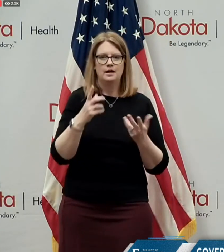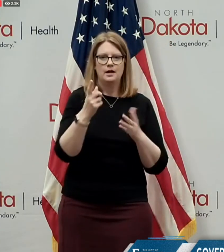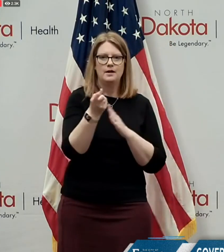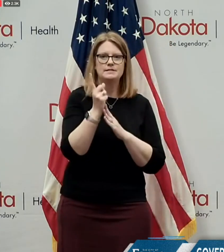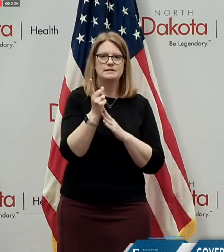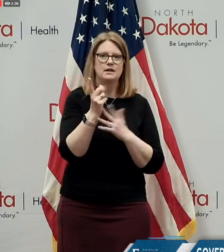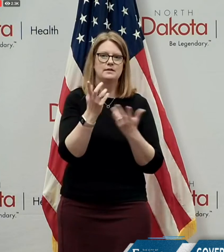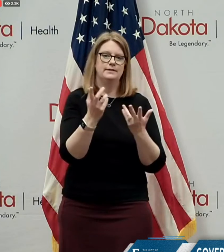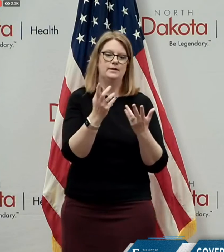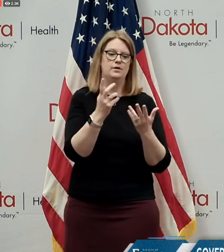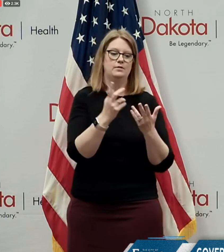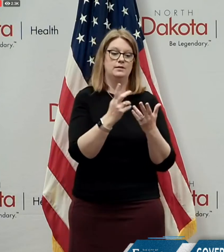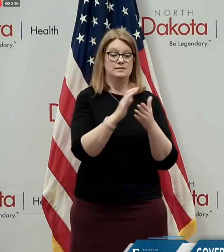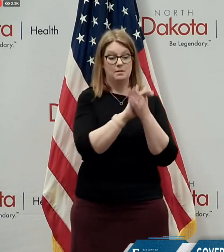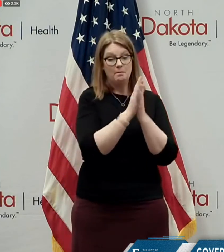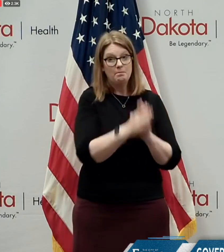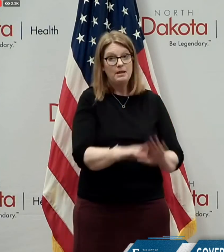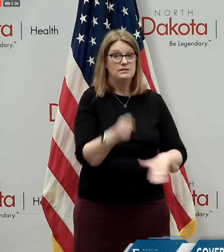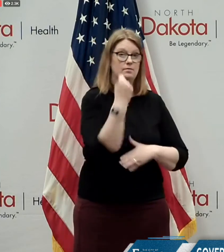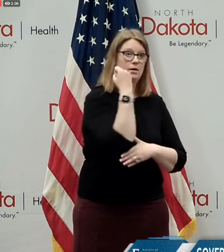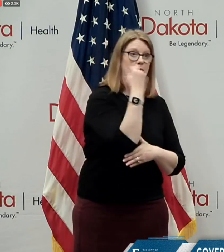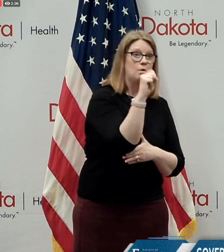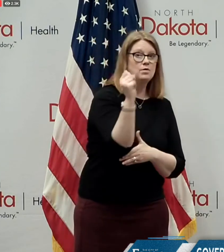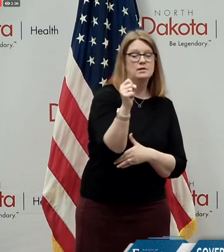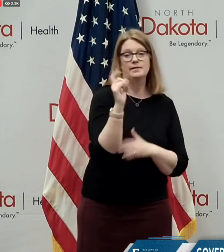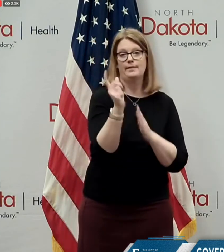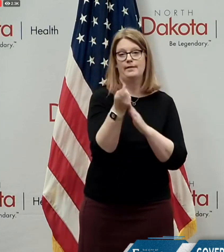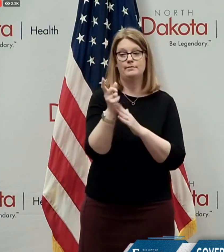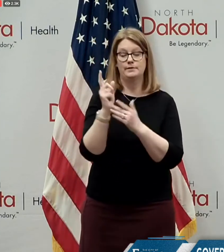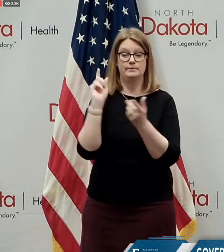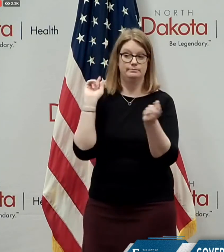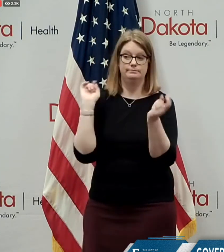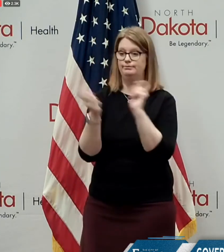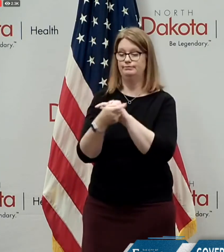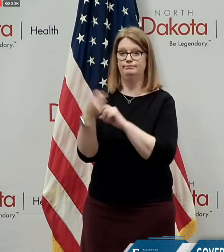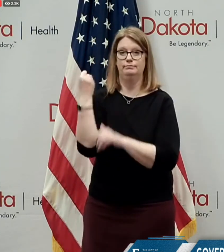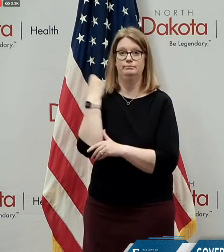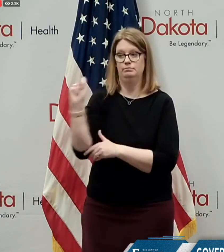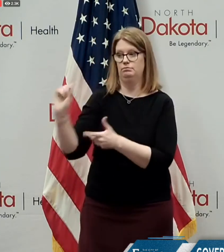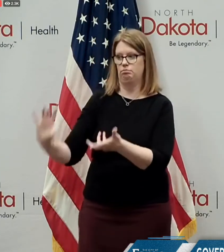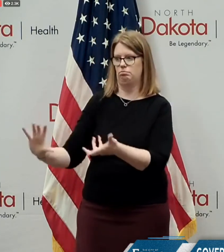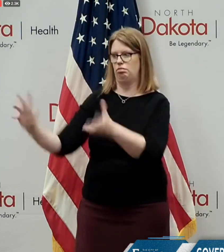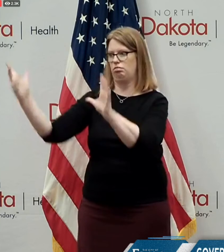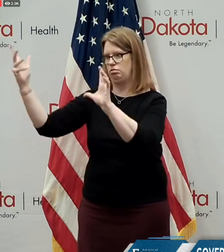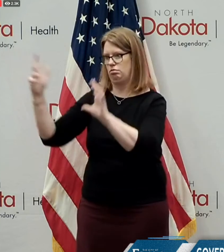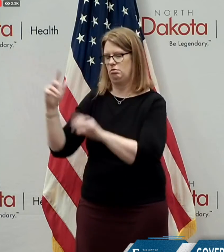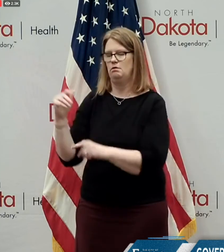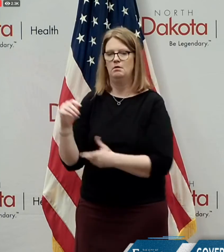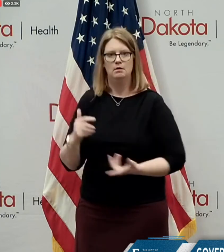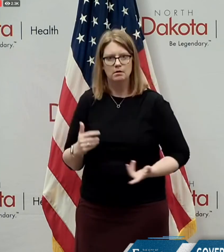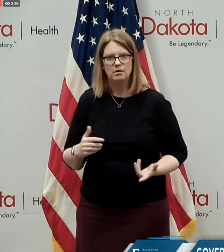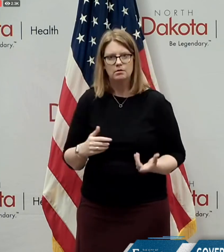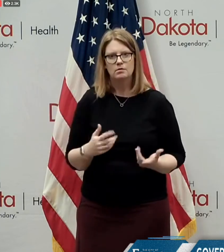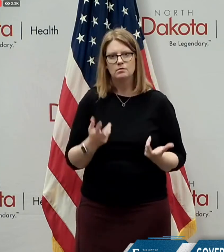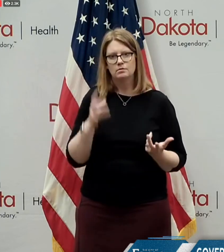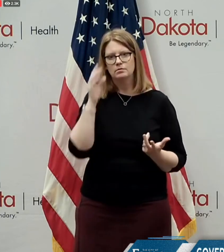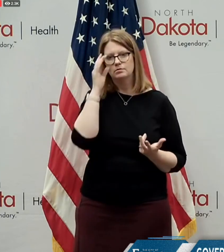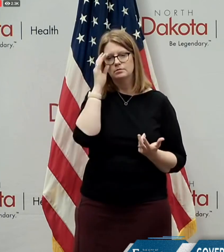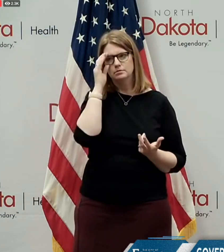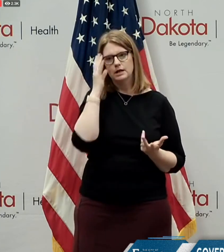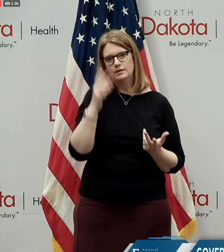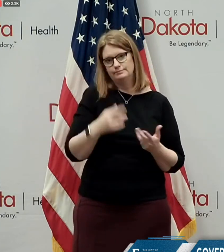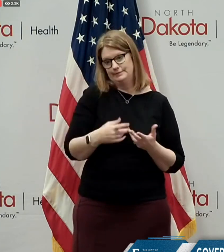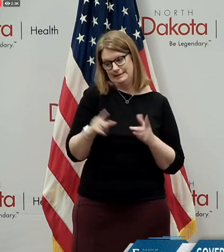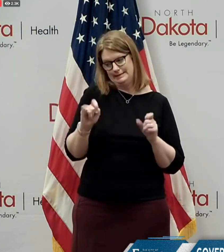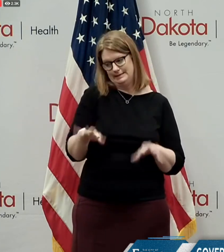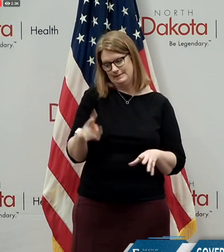into a planned riot in terms of the social distancing. But I think it's a concern, and with testing, we'll see where it goes.